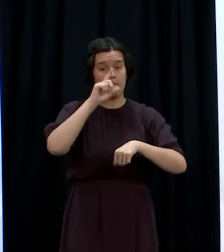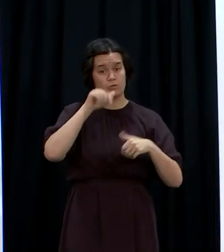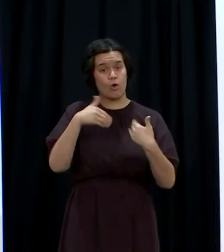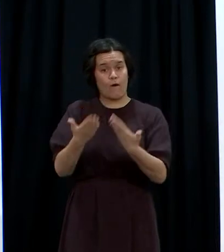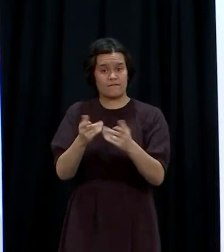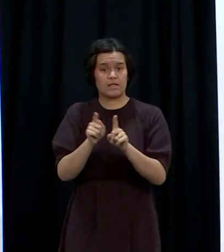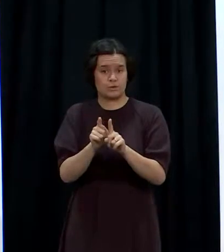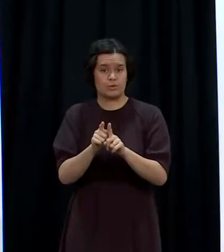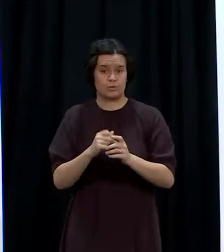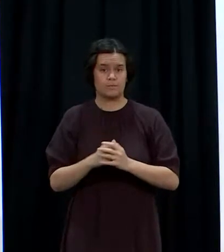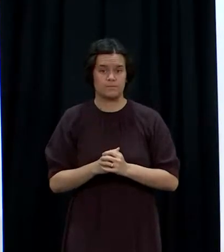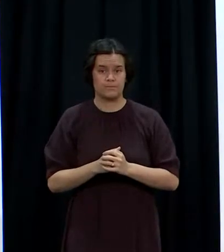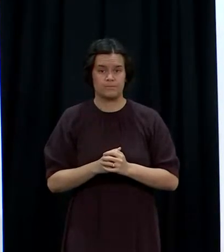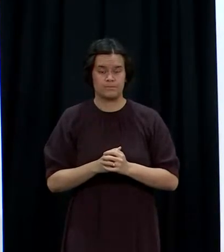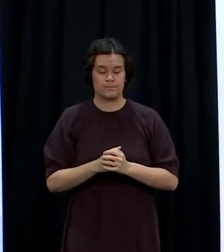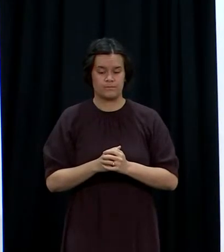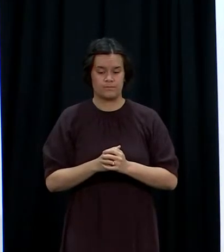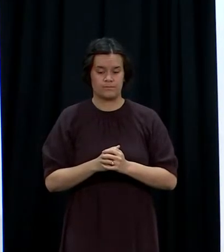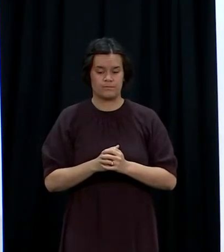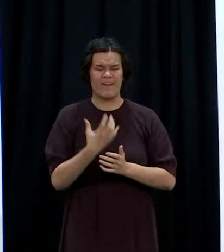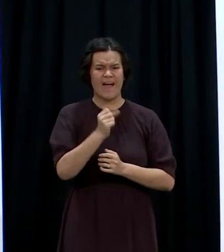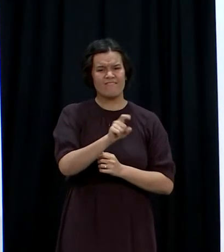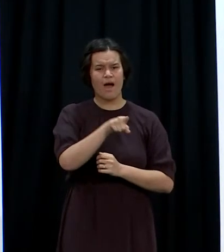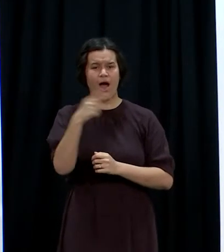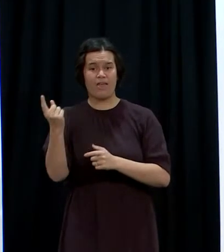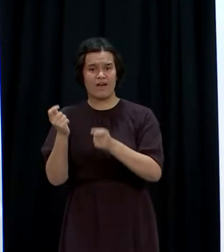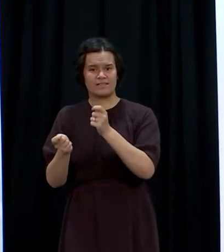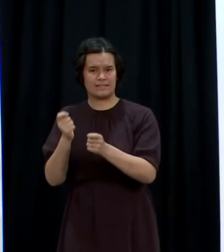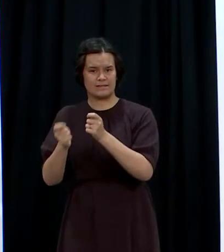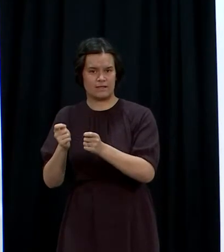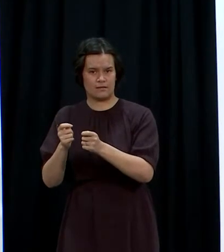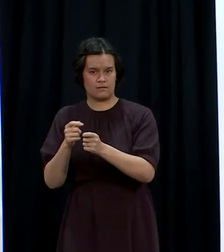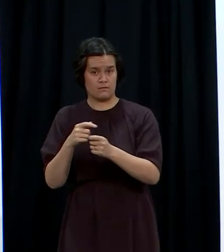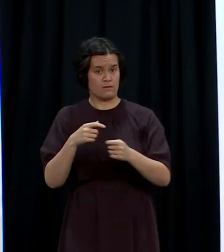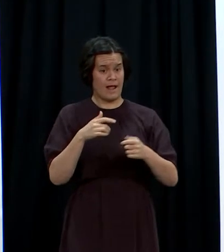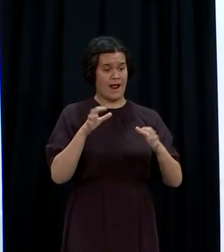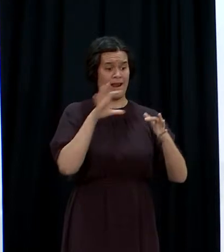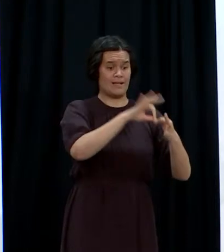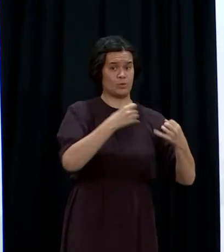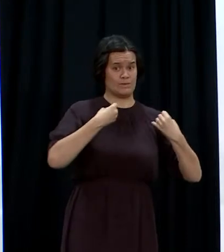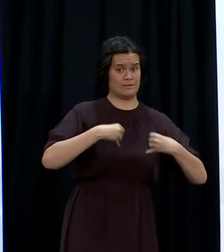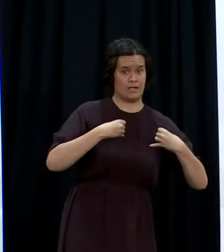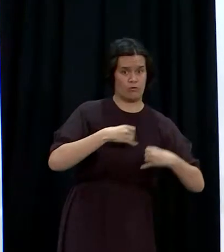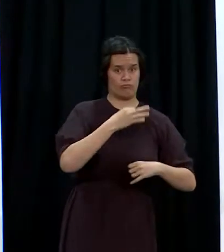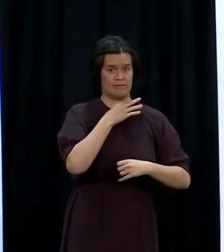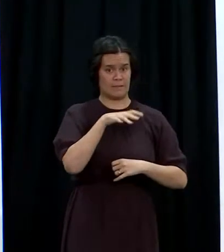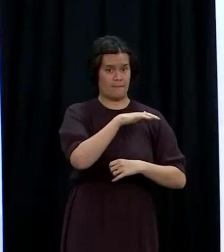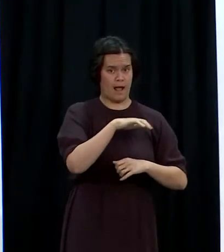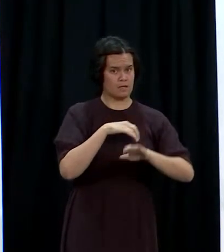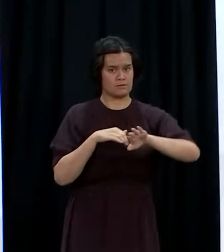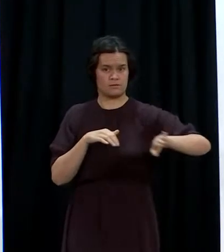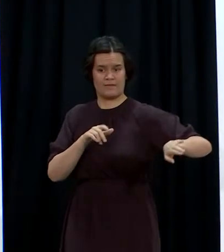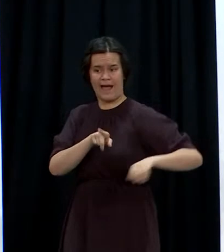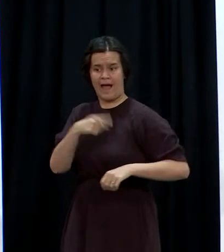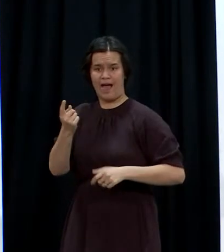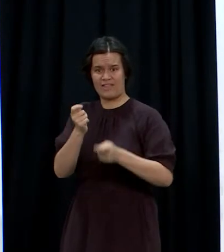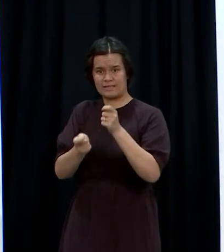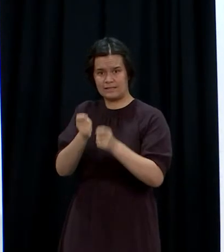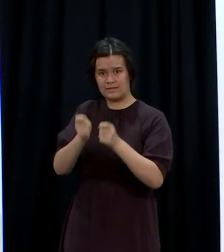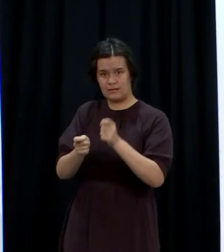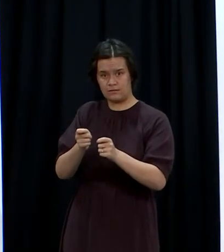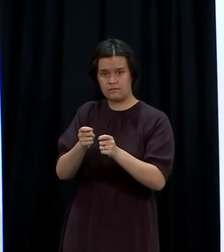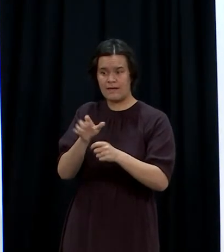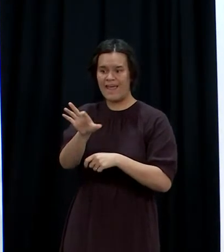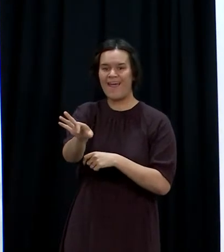We are also widening the scope of surveillance testing, and as part of that, invitations have been sent to a number of employers of